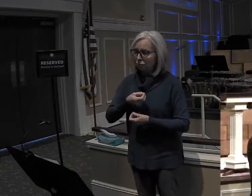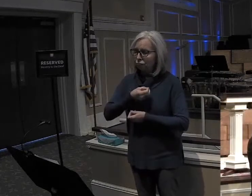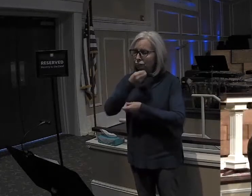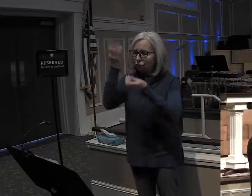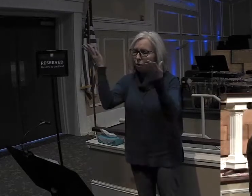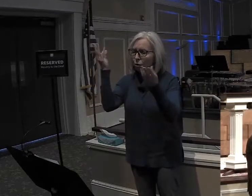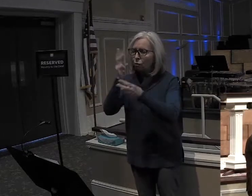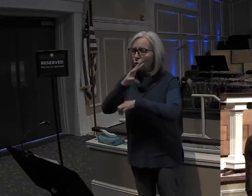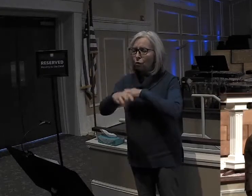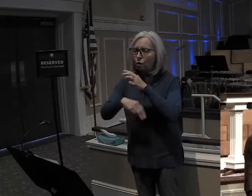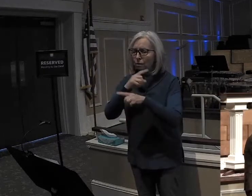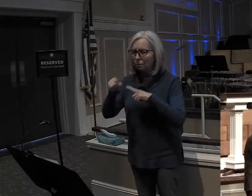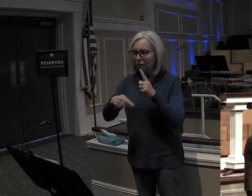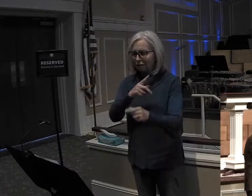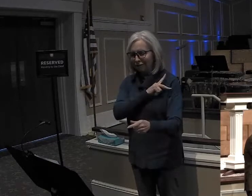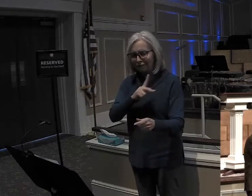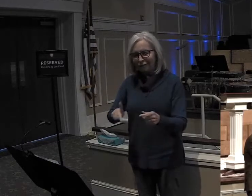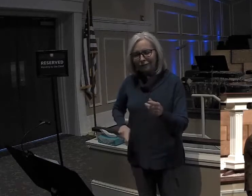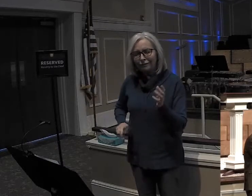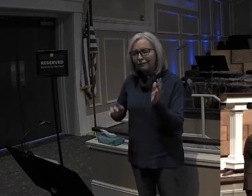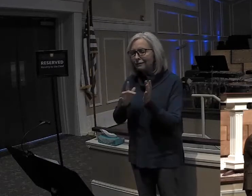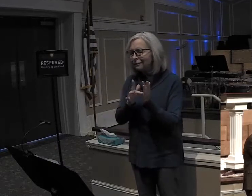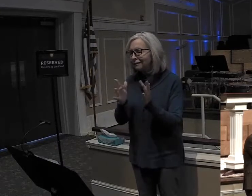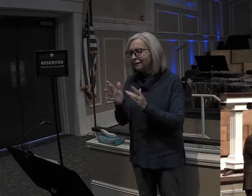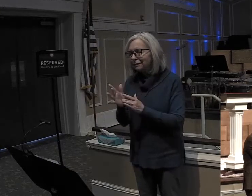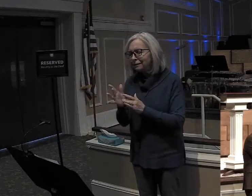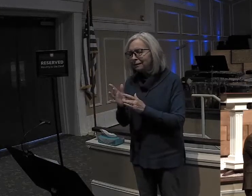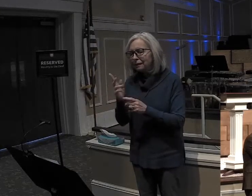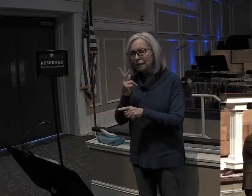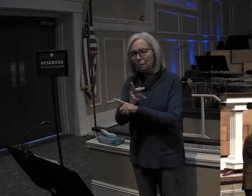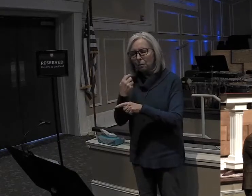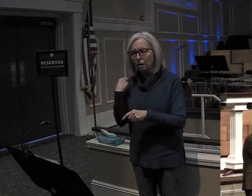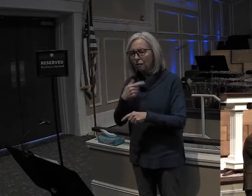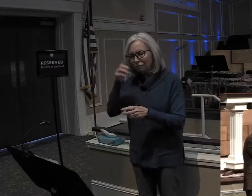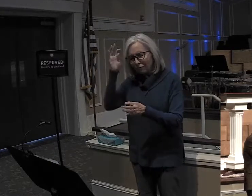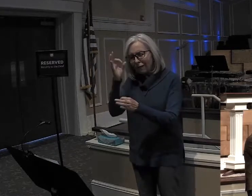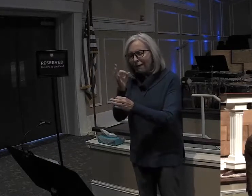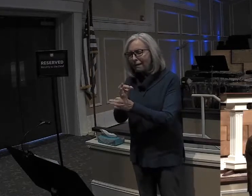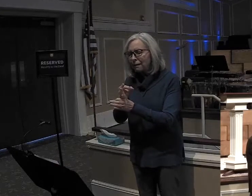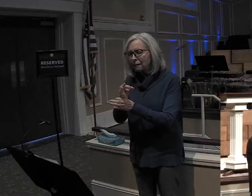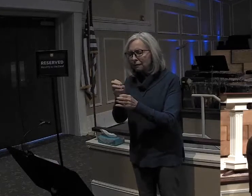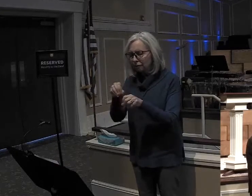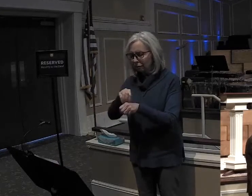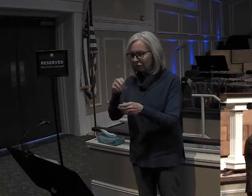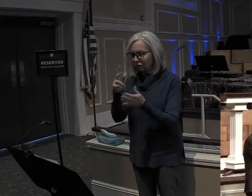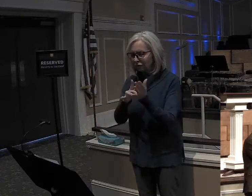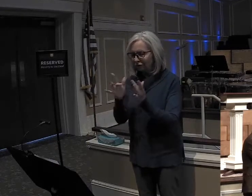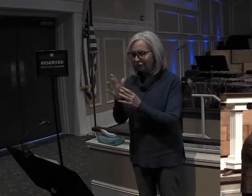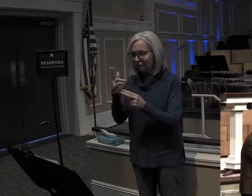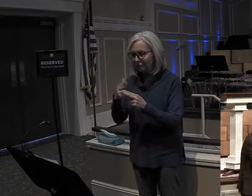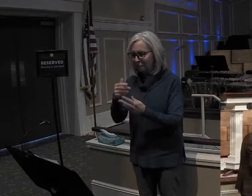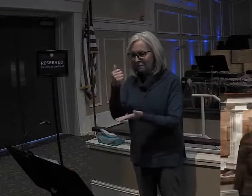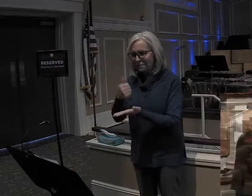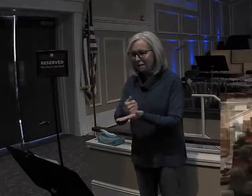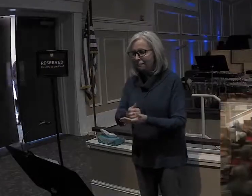do for them. Make us faithful, Lord. Give us boldness. We pray this in Christ's name. Amen.